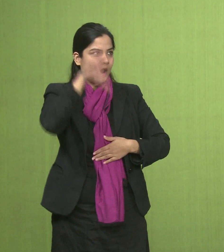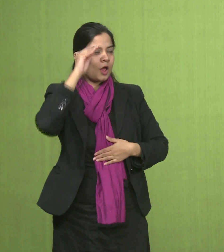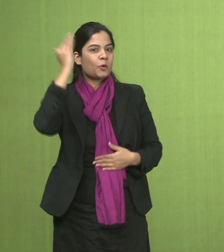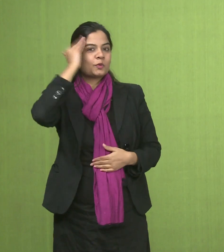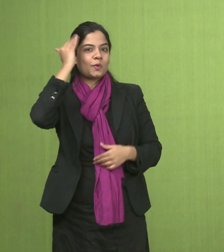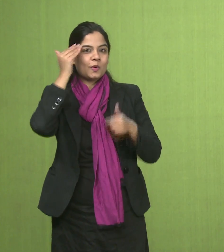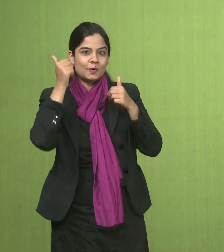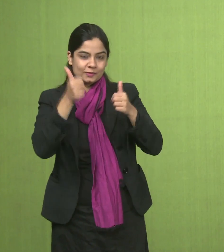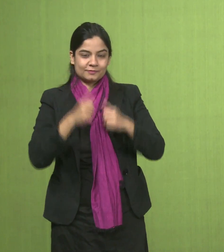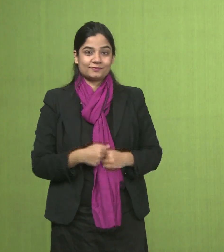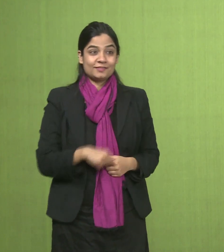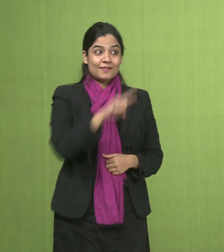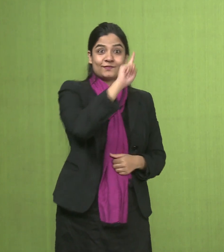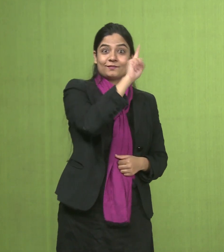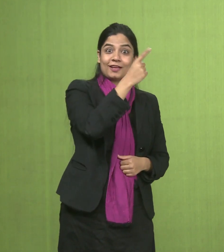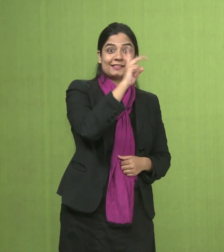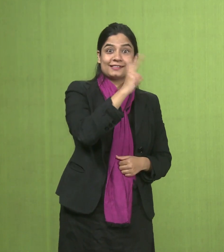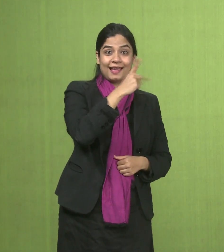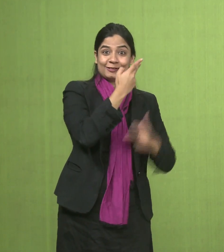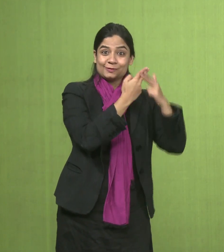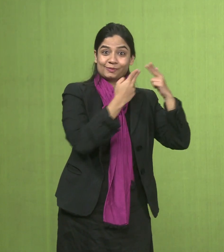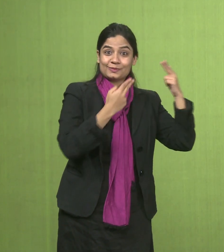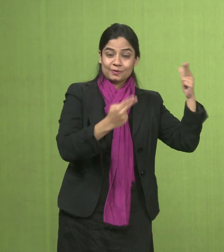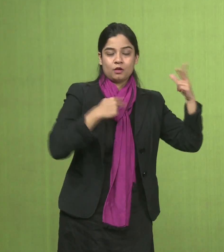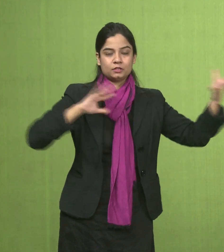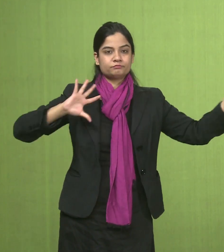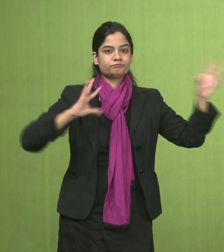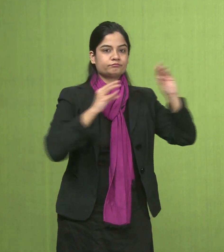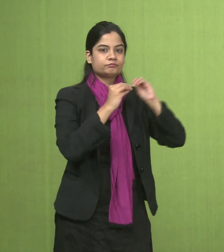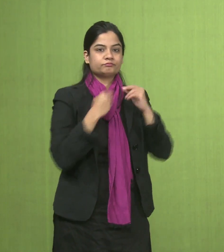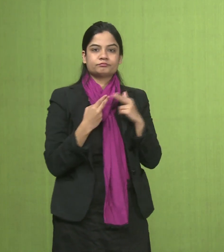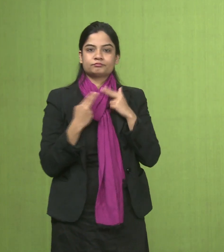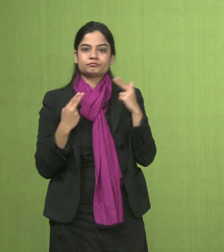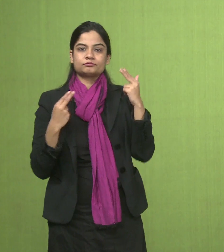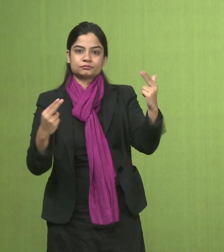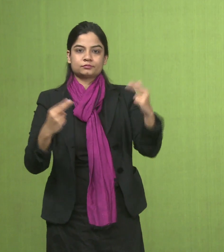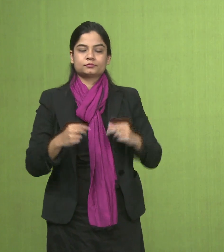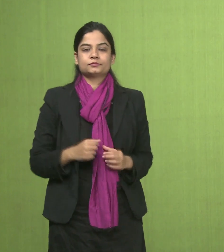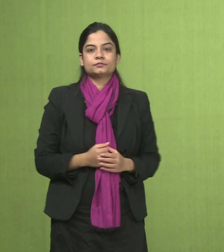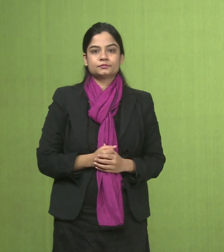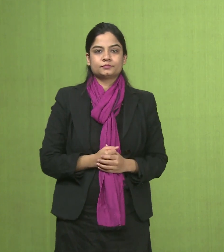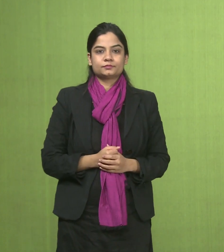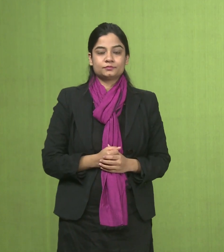videos. Hope you learn and enjoy. The first and second part I will summarize now.